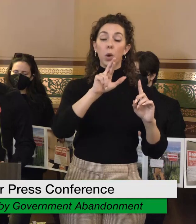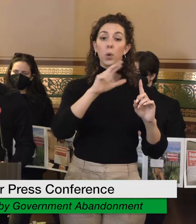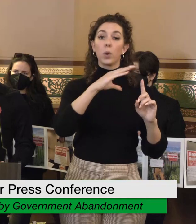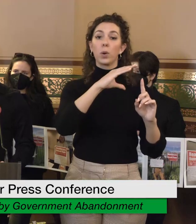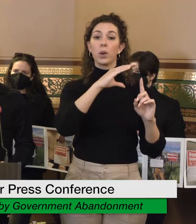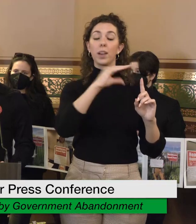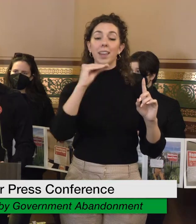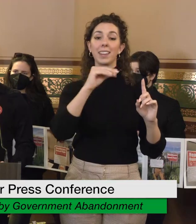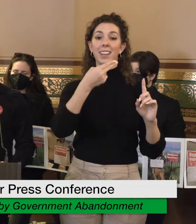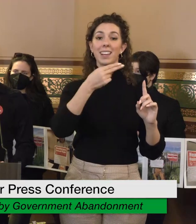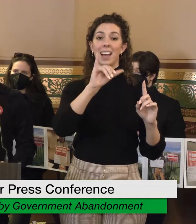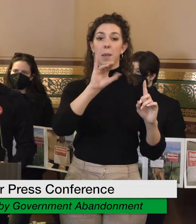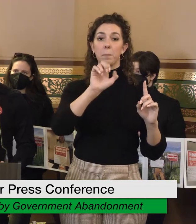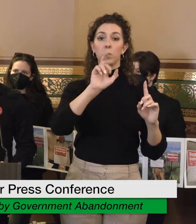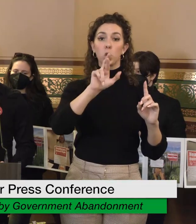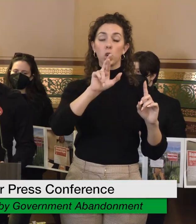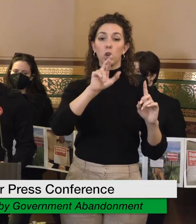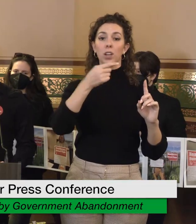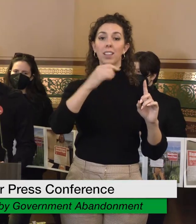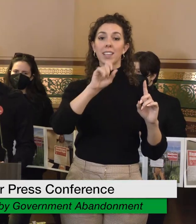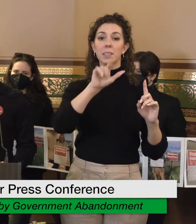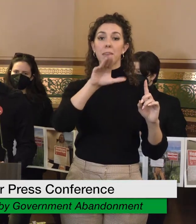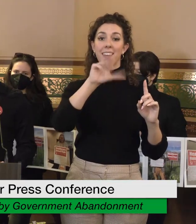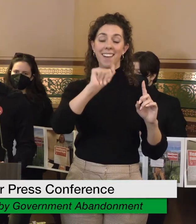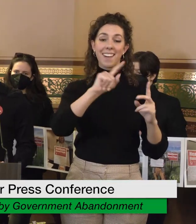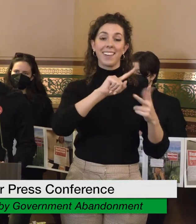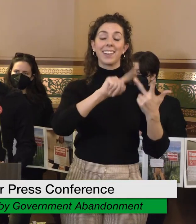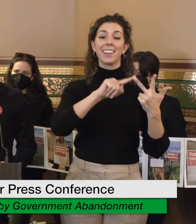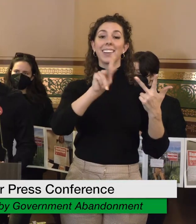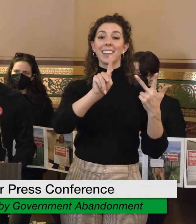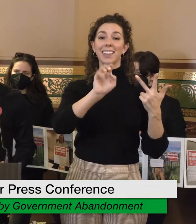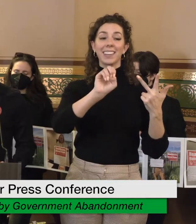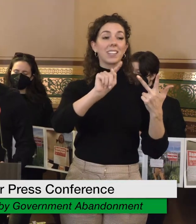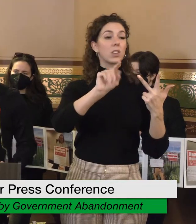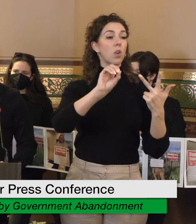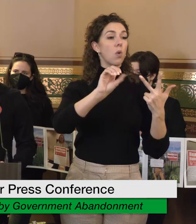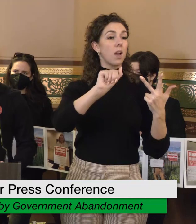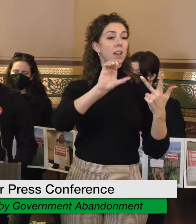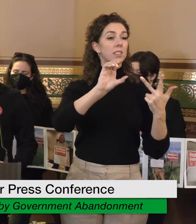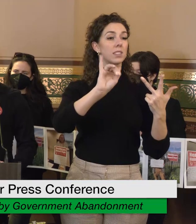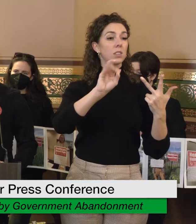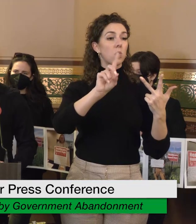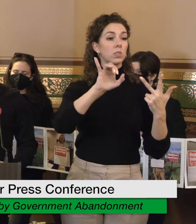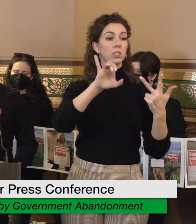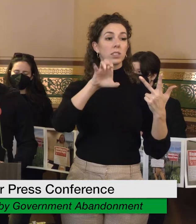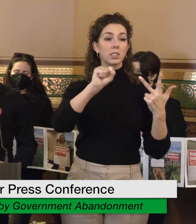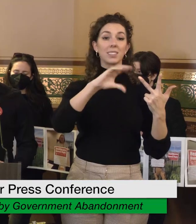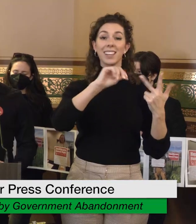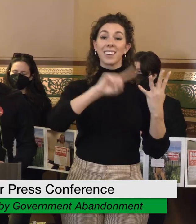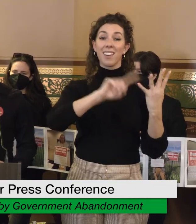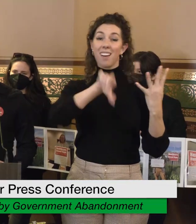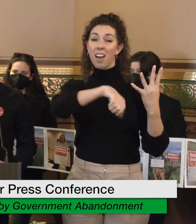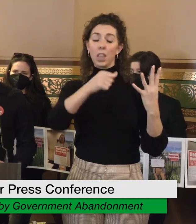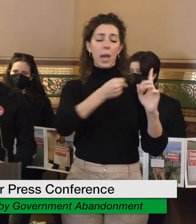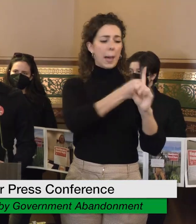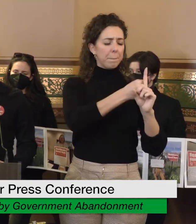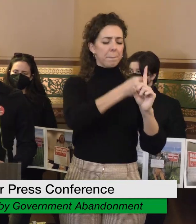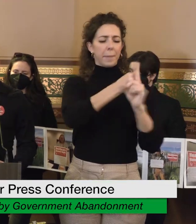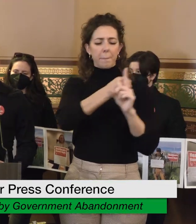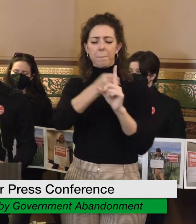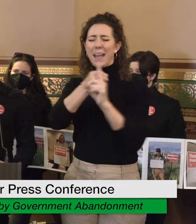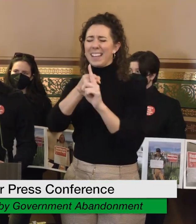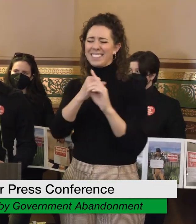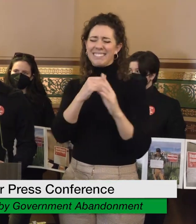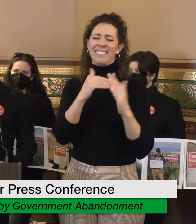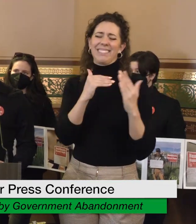hyperglycemia, ketoacidosis, and a plethora of other scares, numerous near-death experiences. I